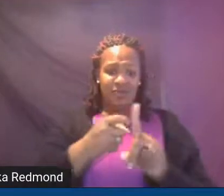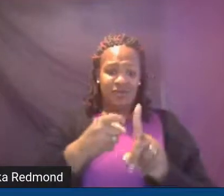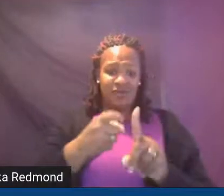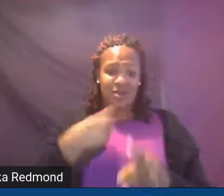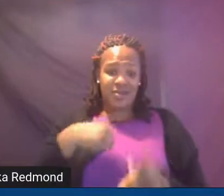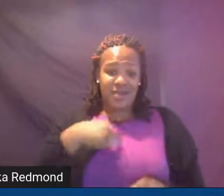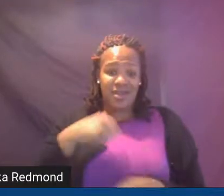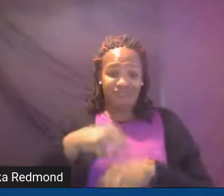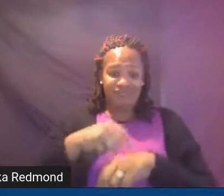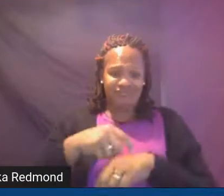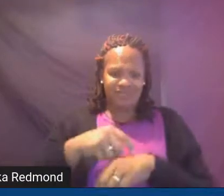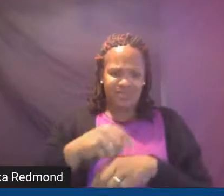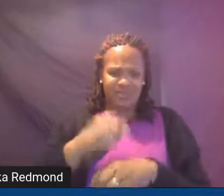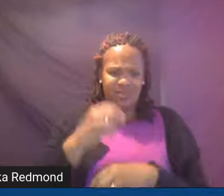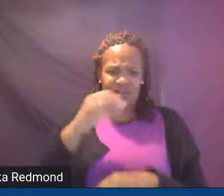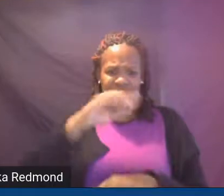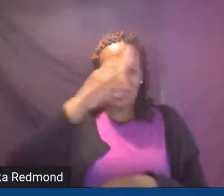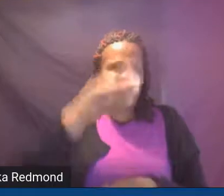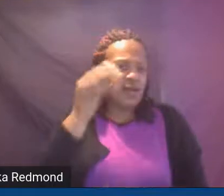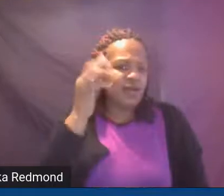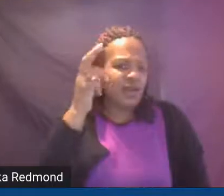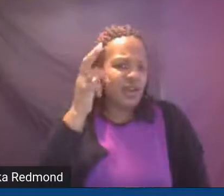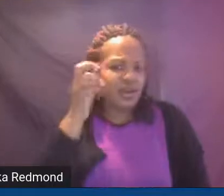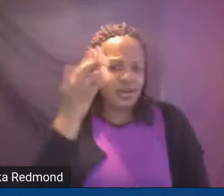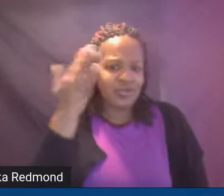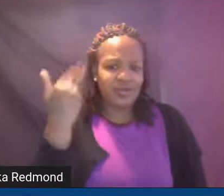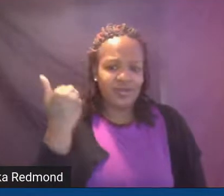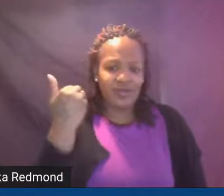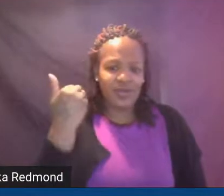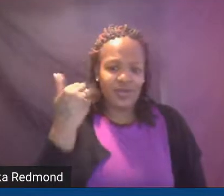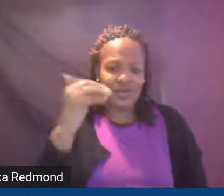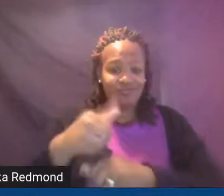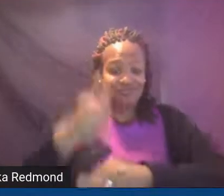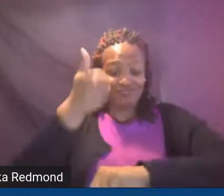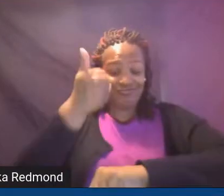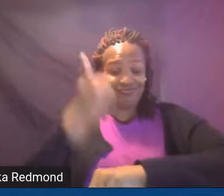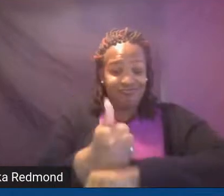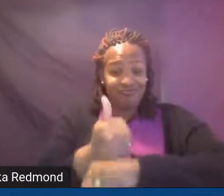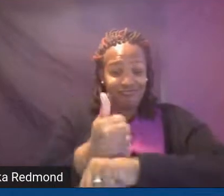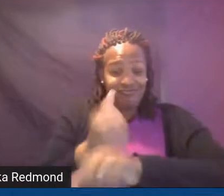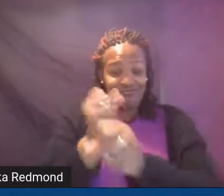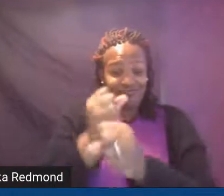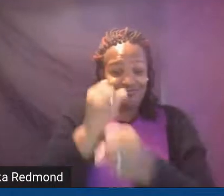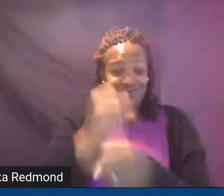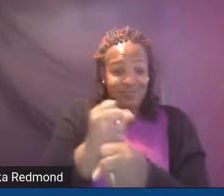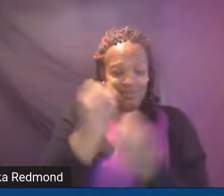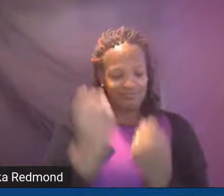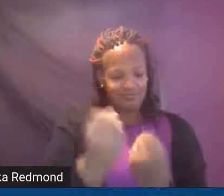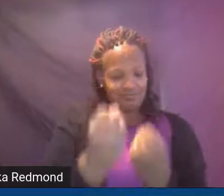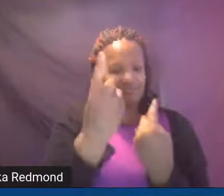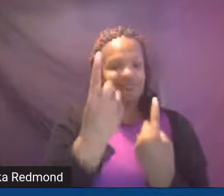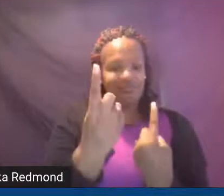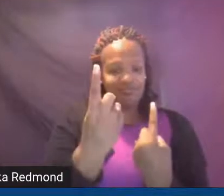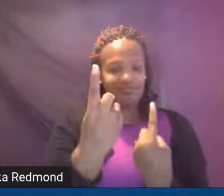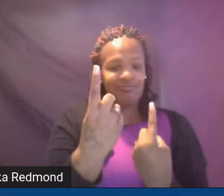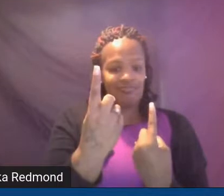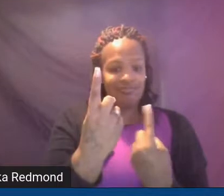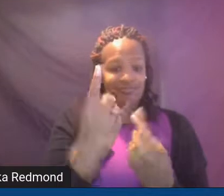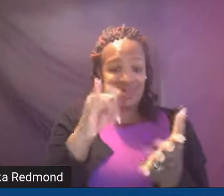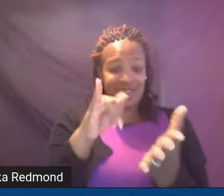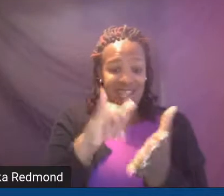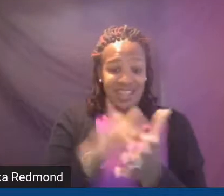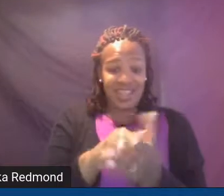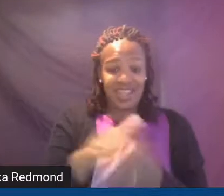Yeah. That collective experience establishes a basis for understanding that I think that is going to be unique,